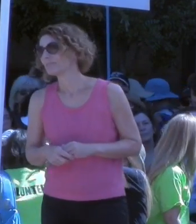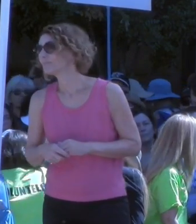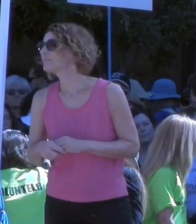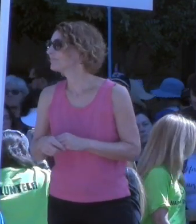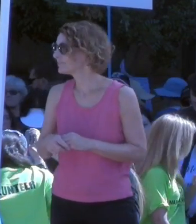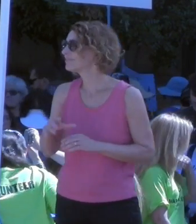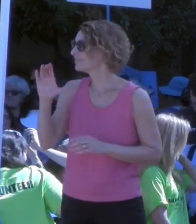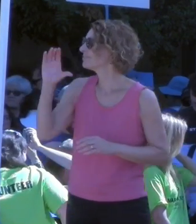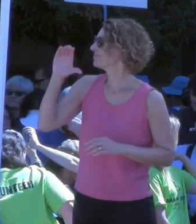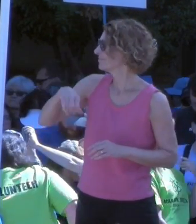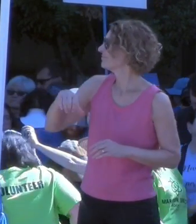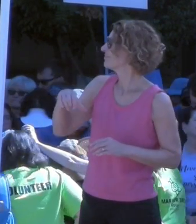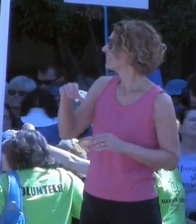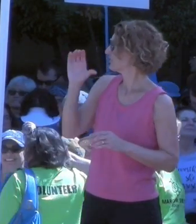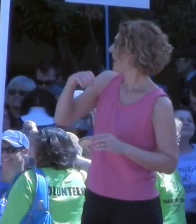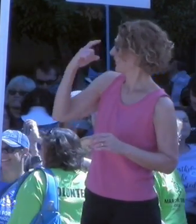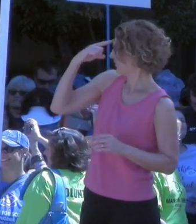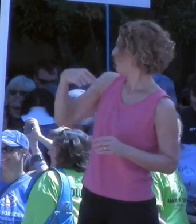It's strange for me to say, right?